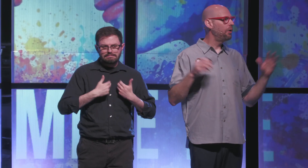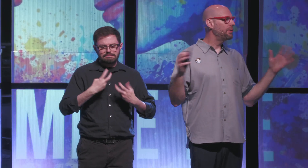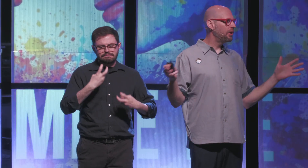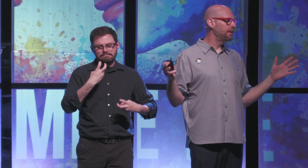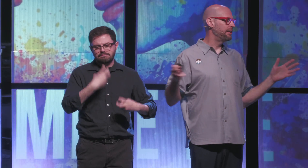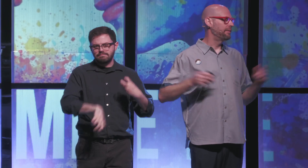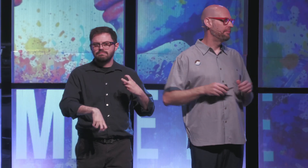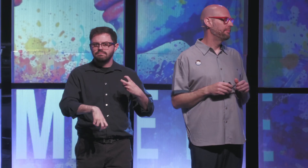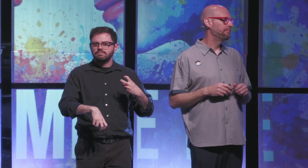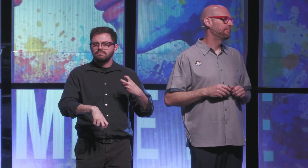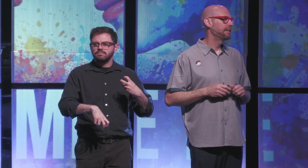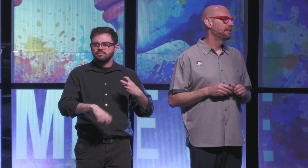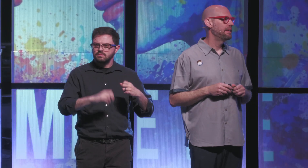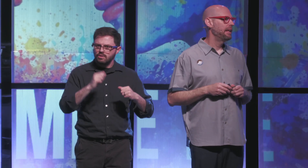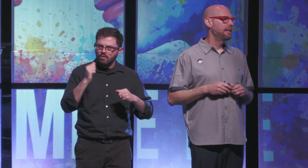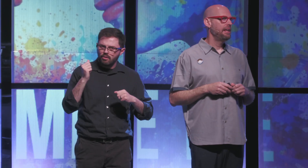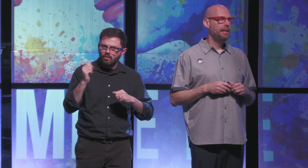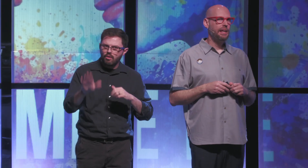All belong here.